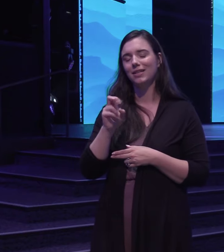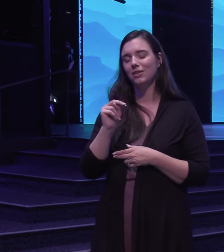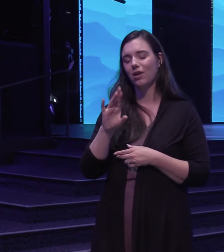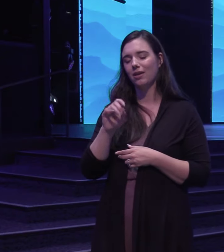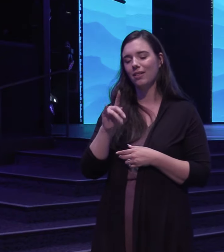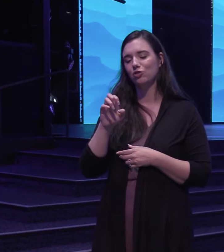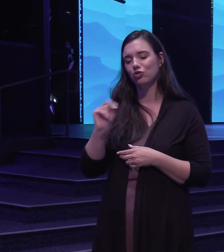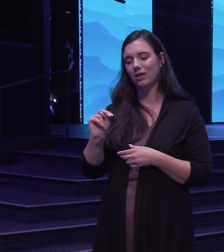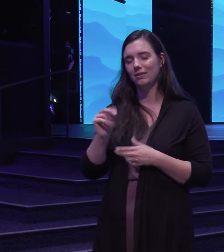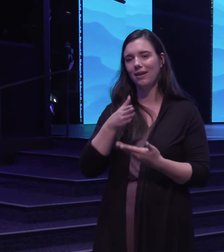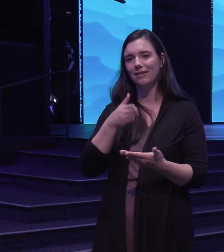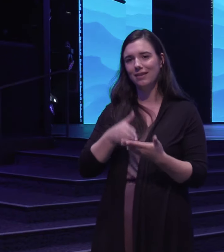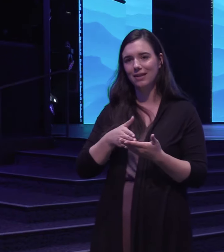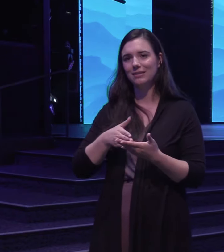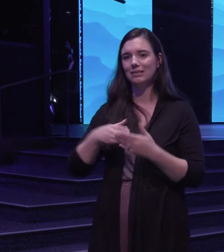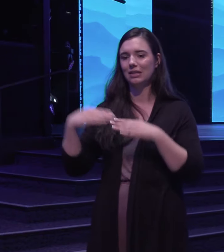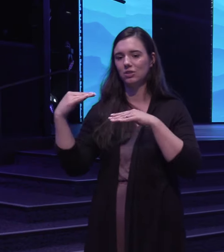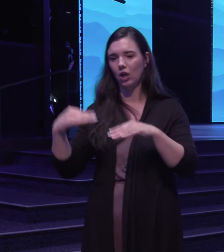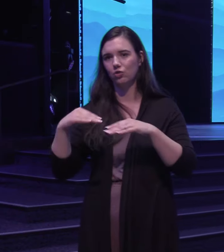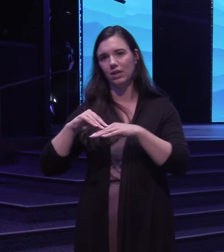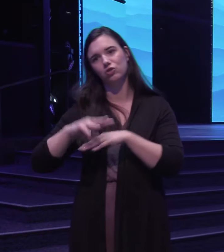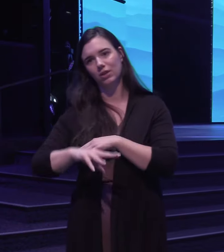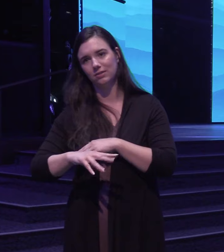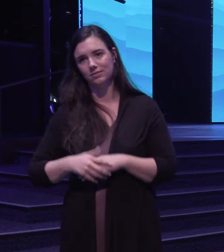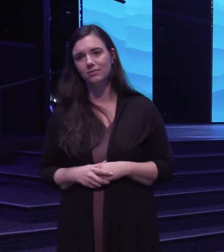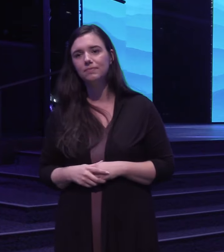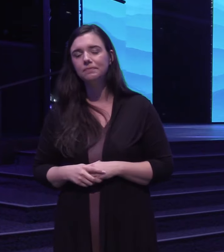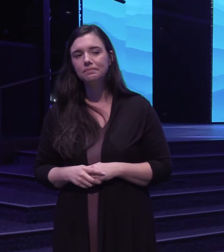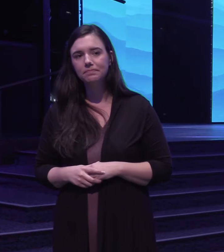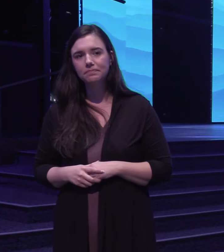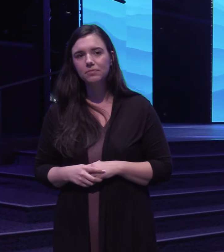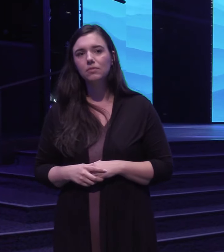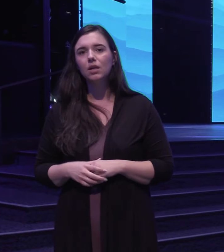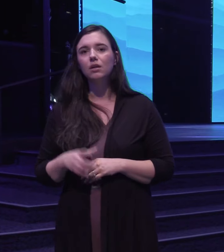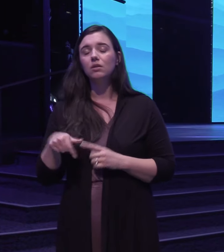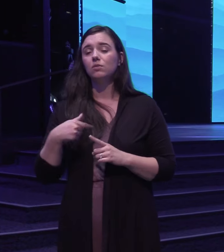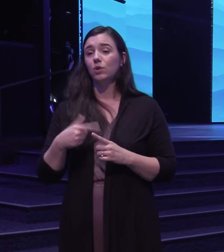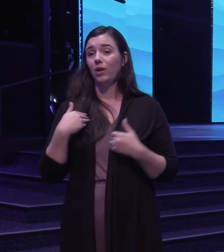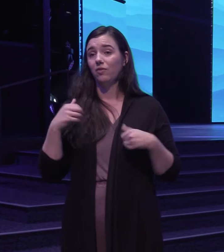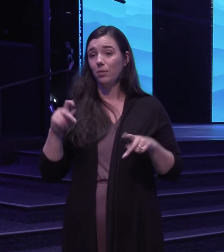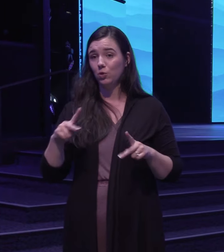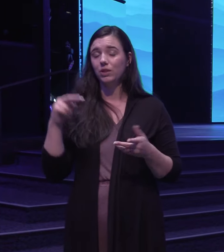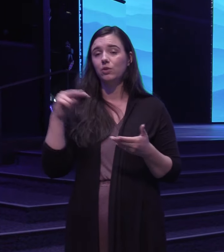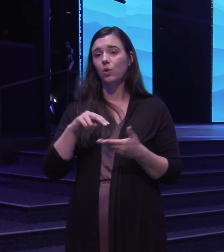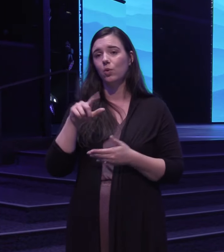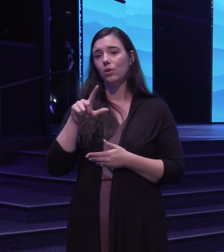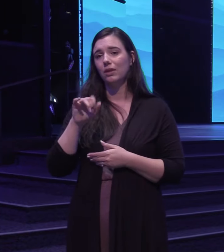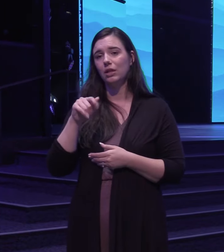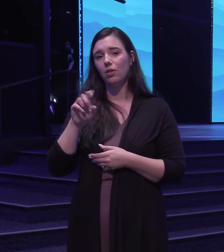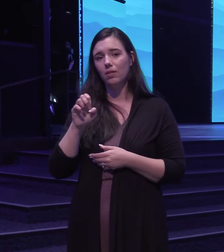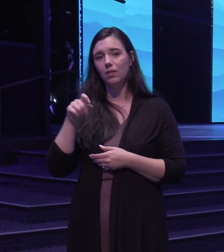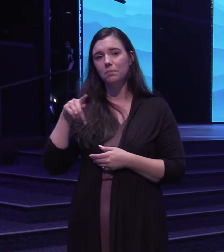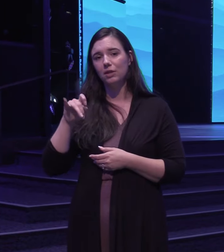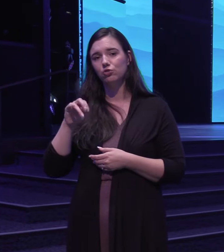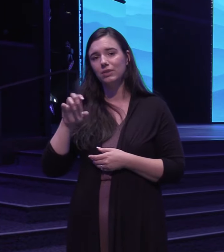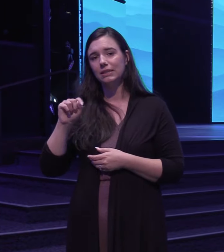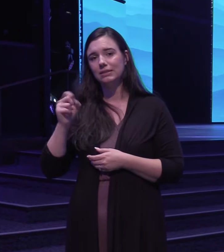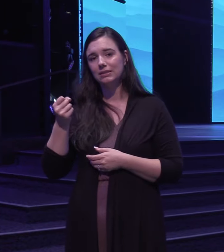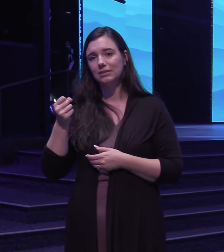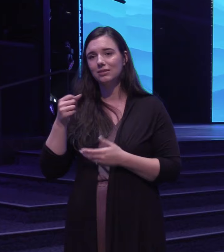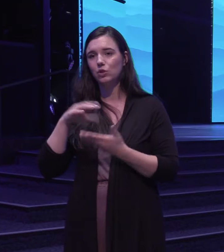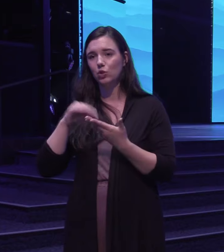inoculation against indoctrination. And when you get a chance, go to littlepatriotslearning.com.